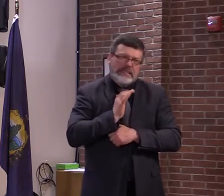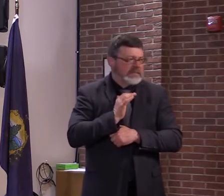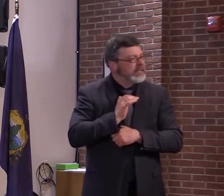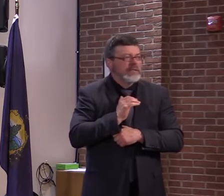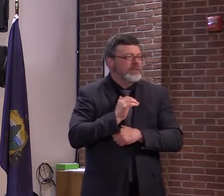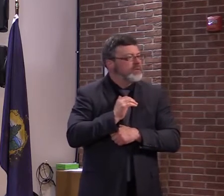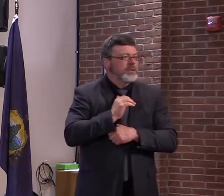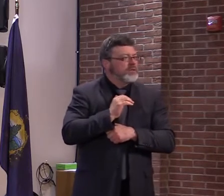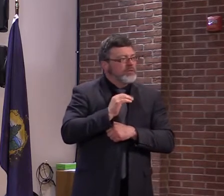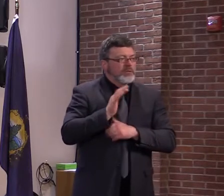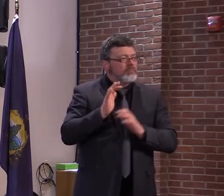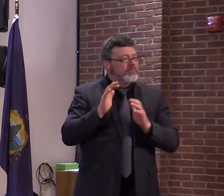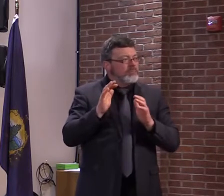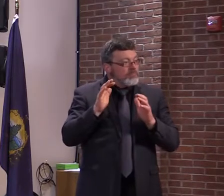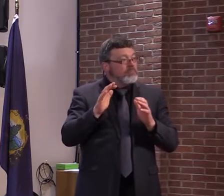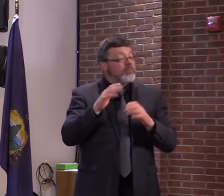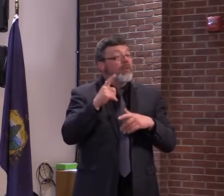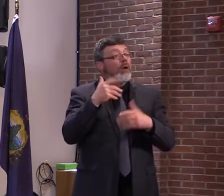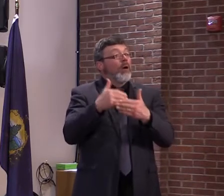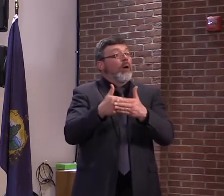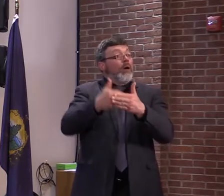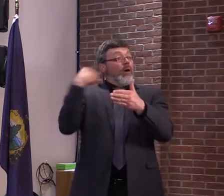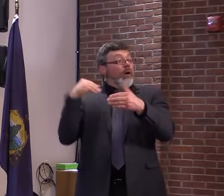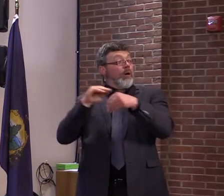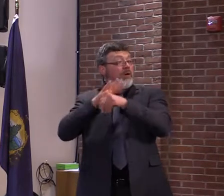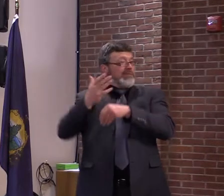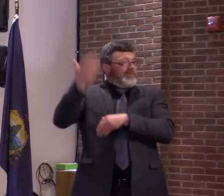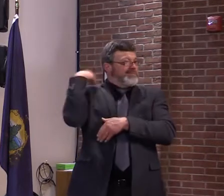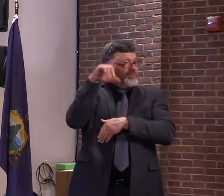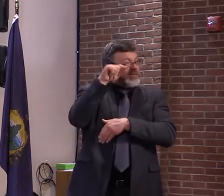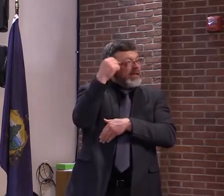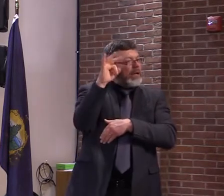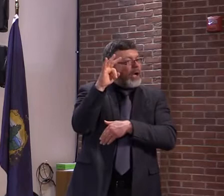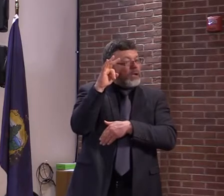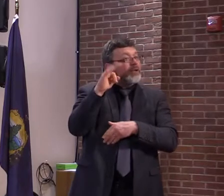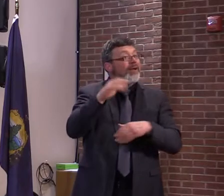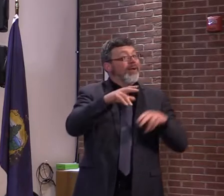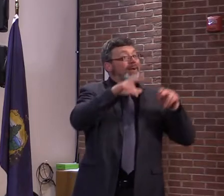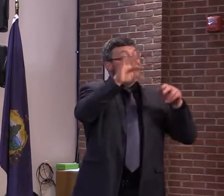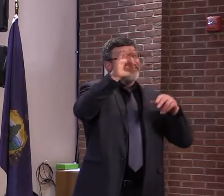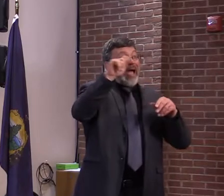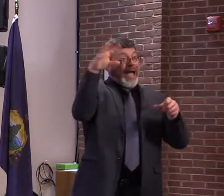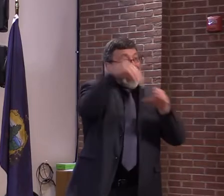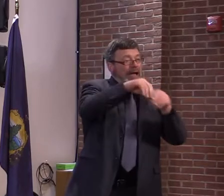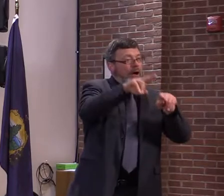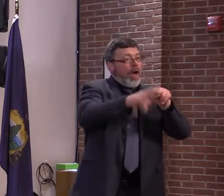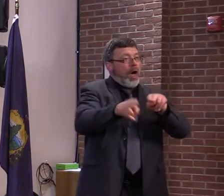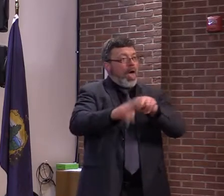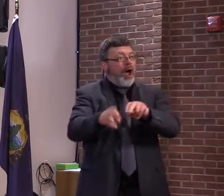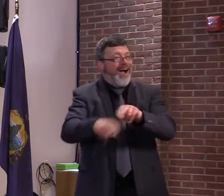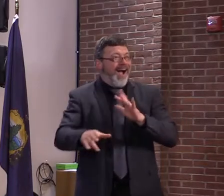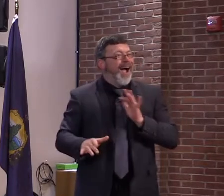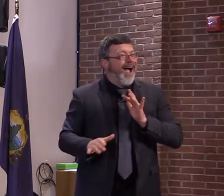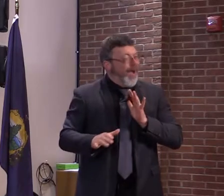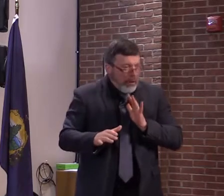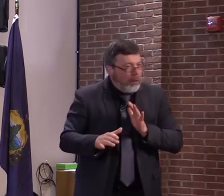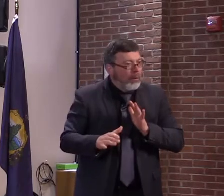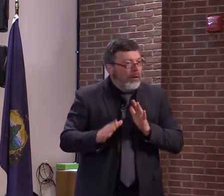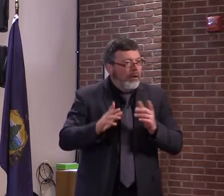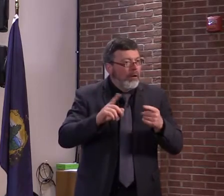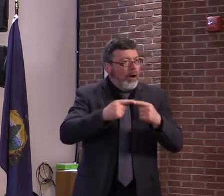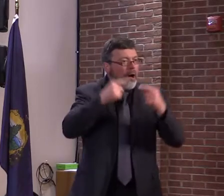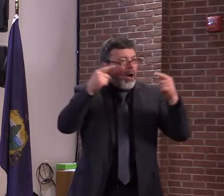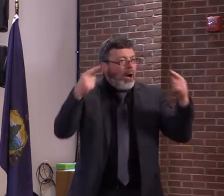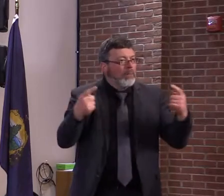deaths pre-pandemic in 2019. And we continue and have redoubled our efforts to promote